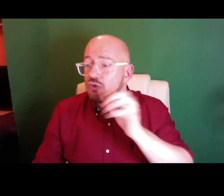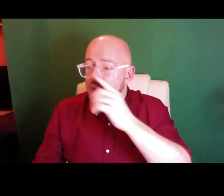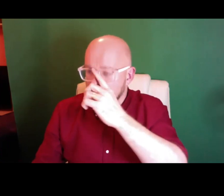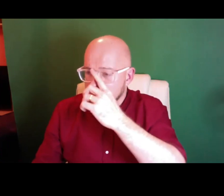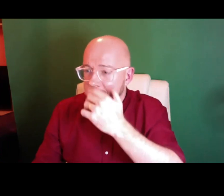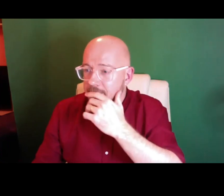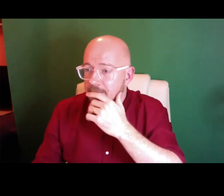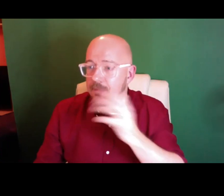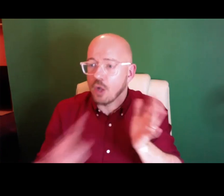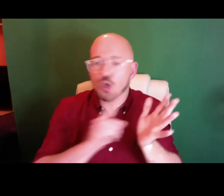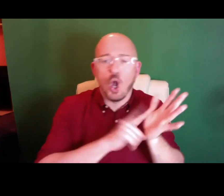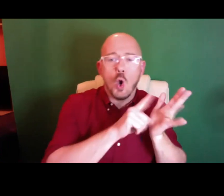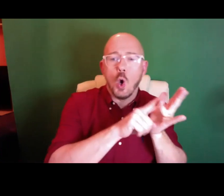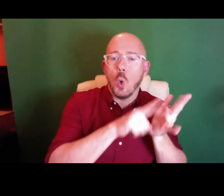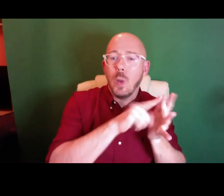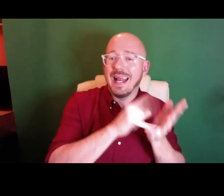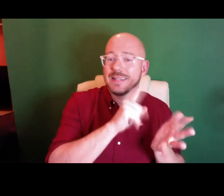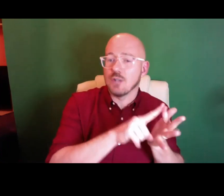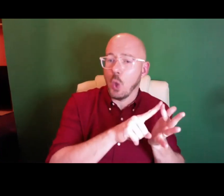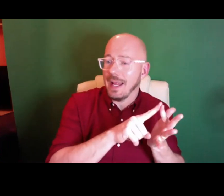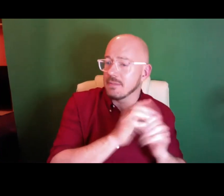job, move on to the next question.